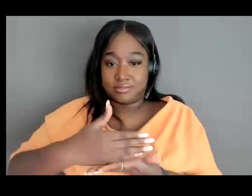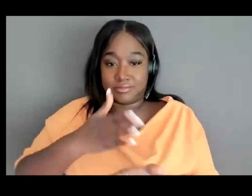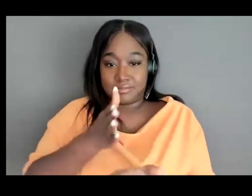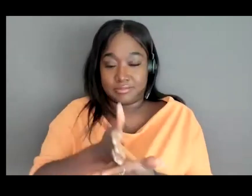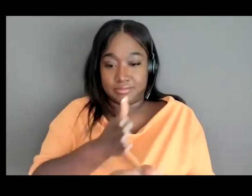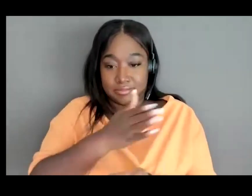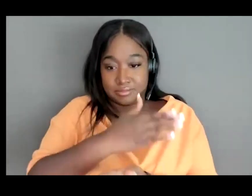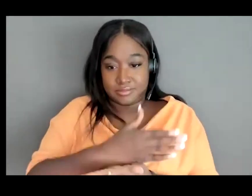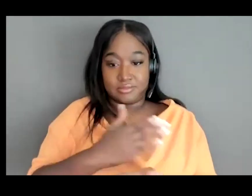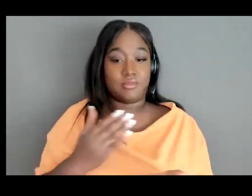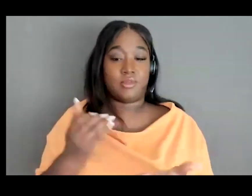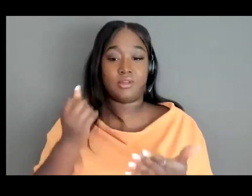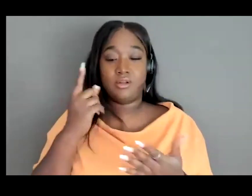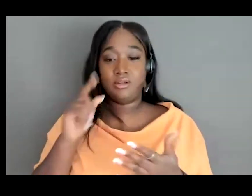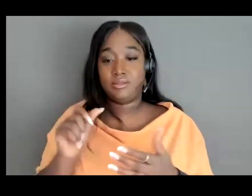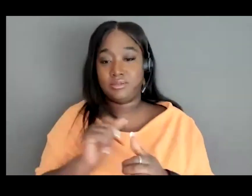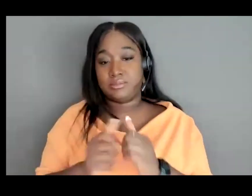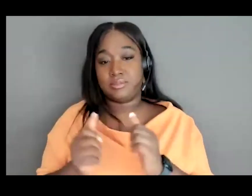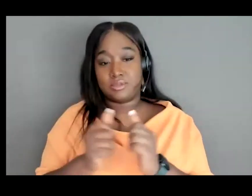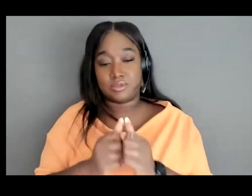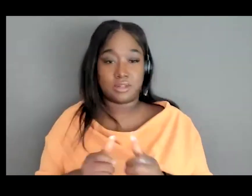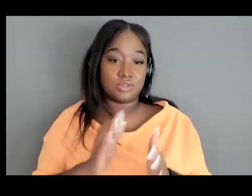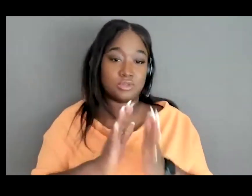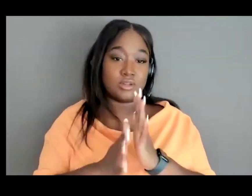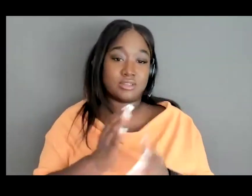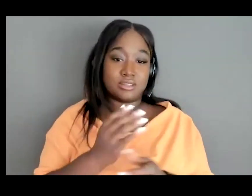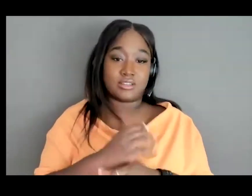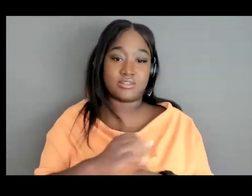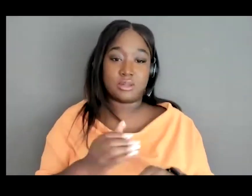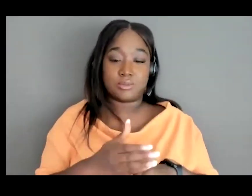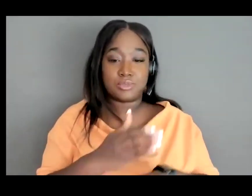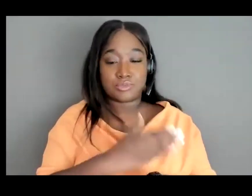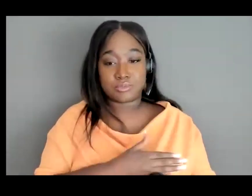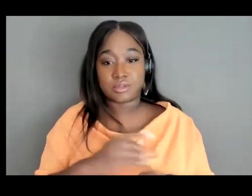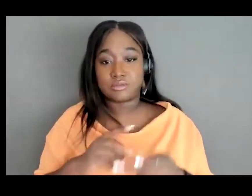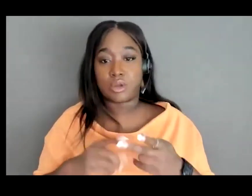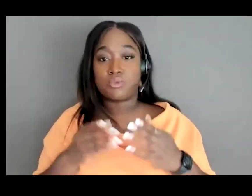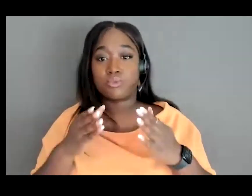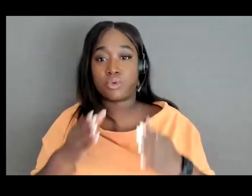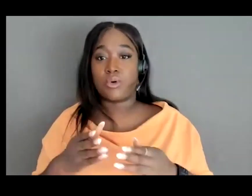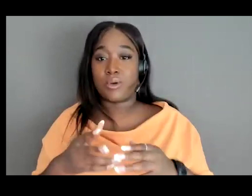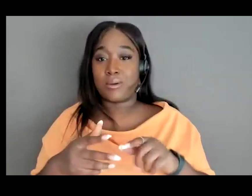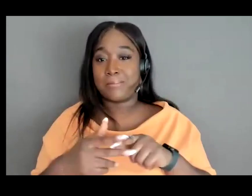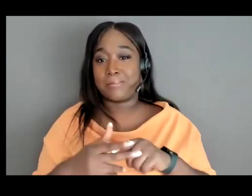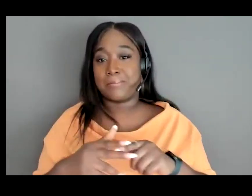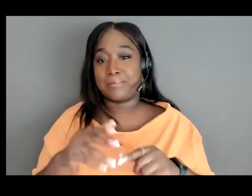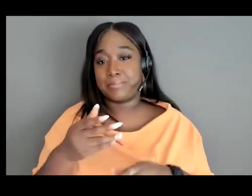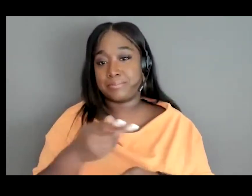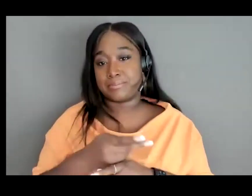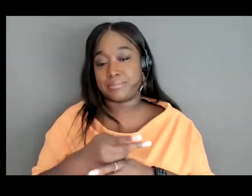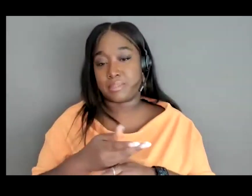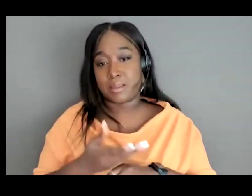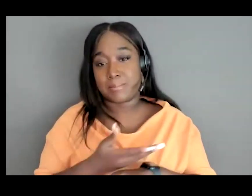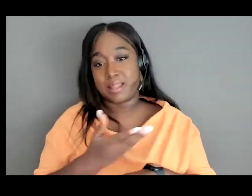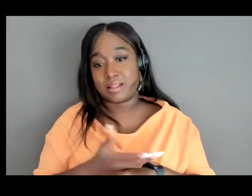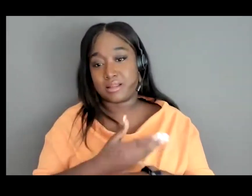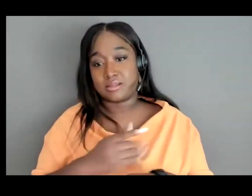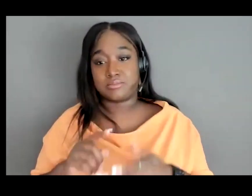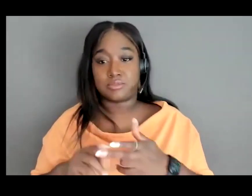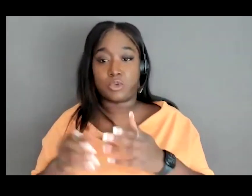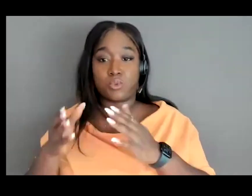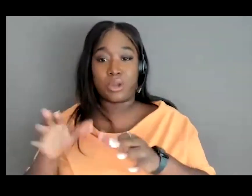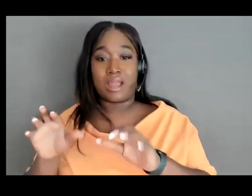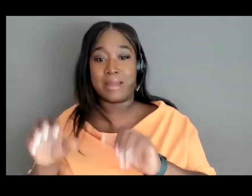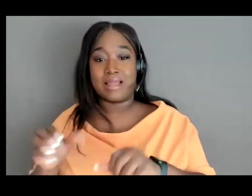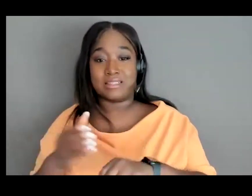sector, you've got to compete against traffic safety improvements, road maintenance, and road capacity